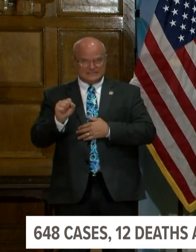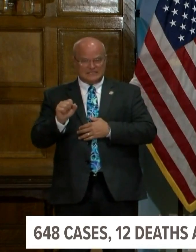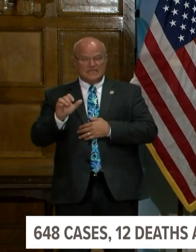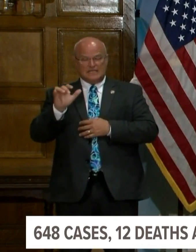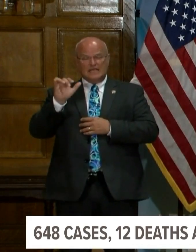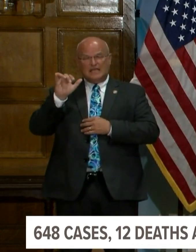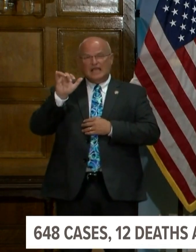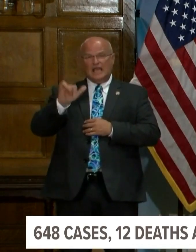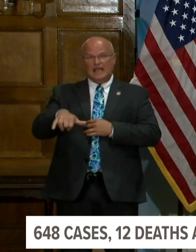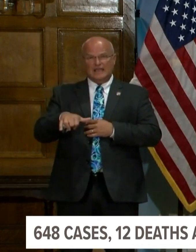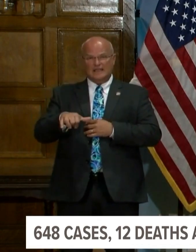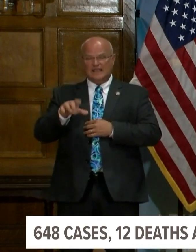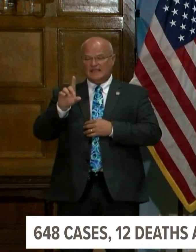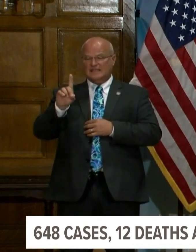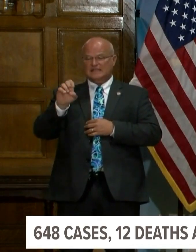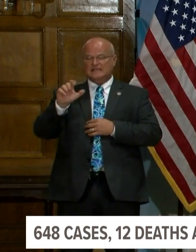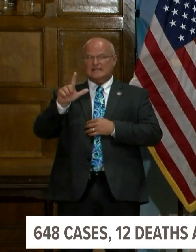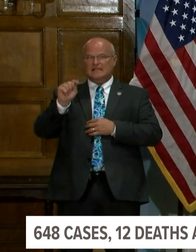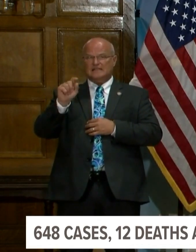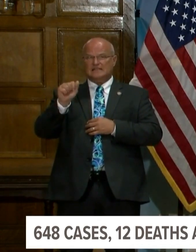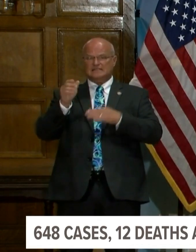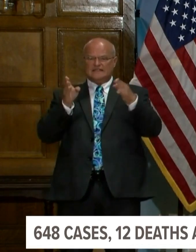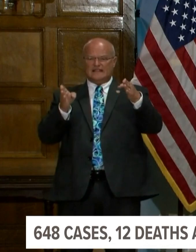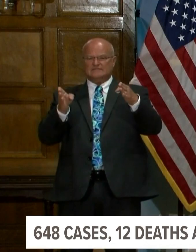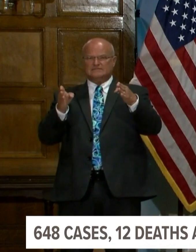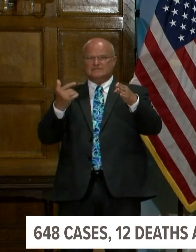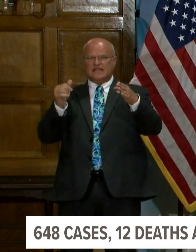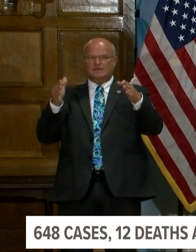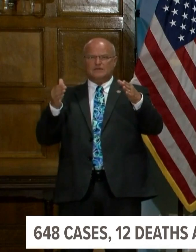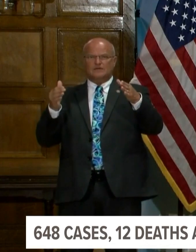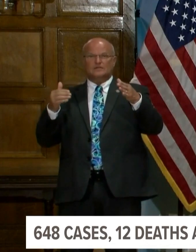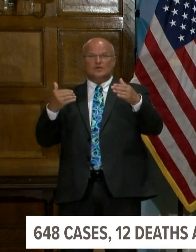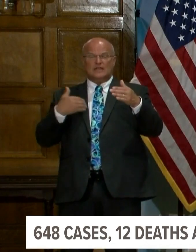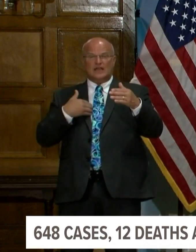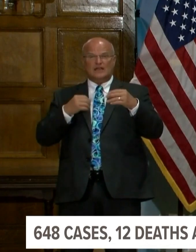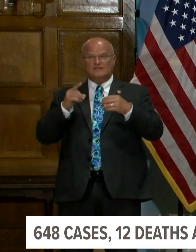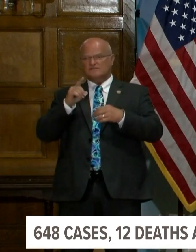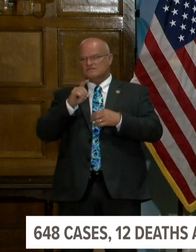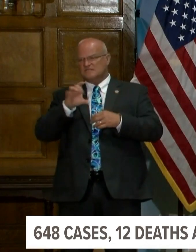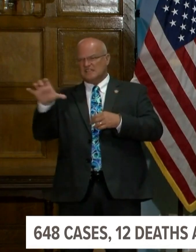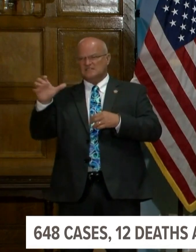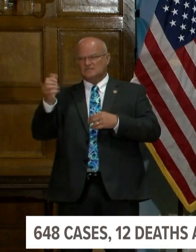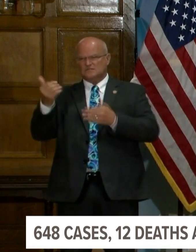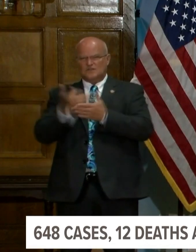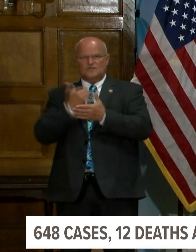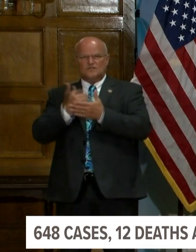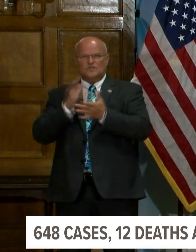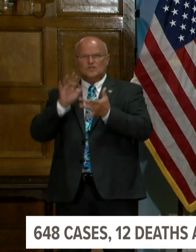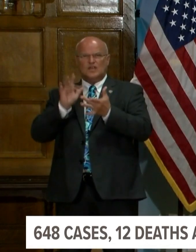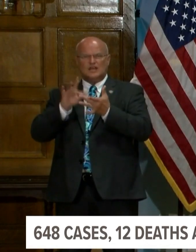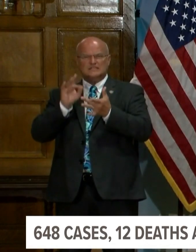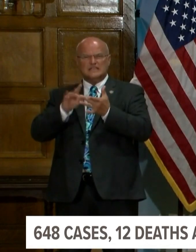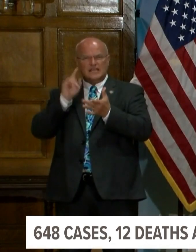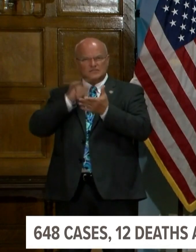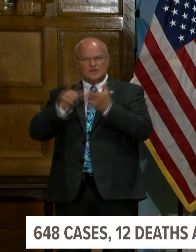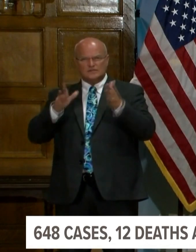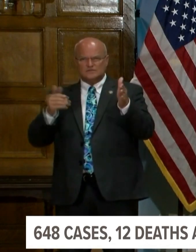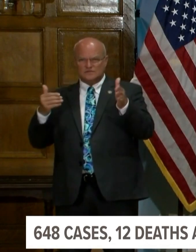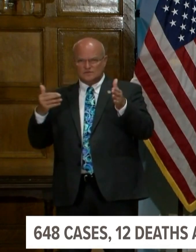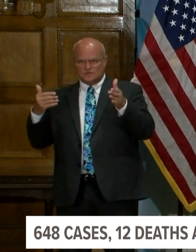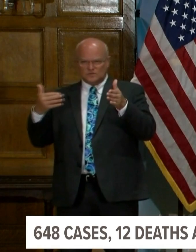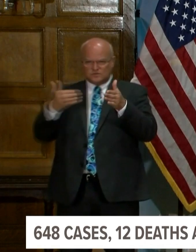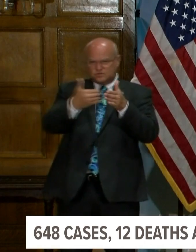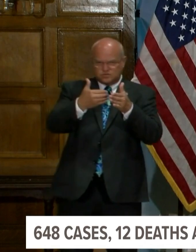that delta, that gap is going to be closed because we're bringing on hundreds of new contact